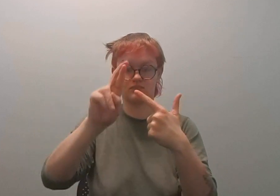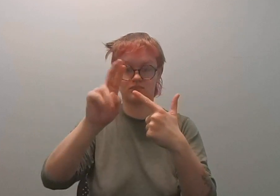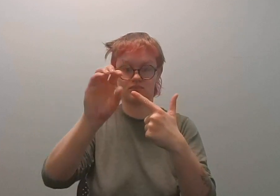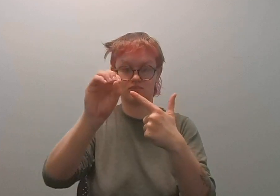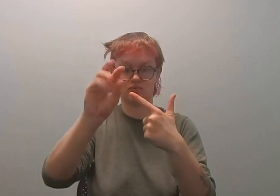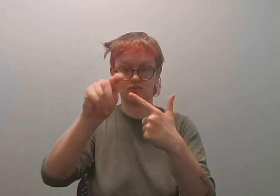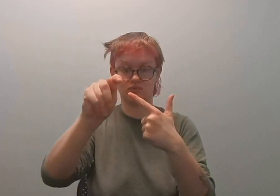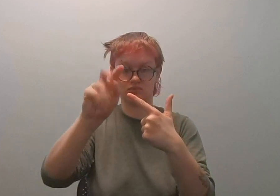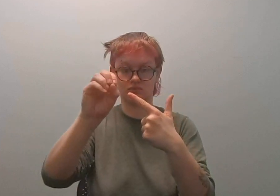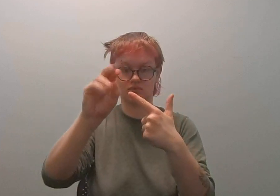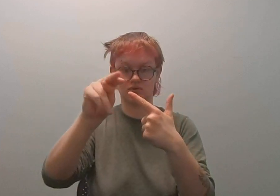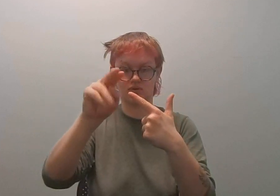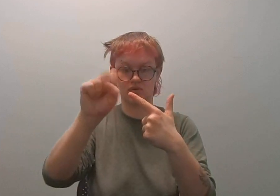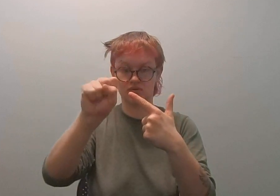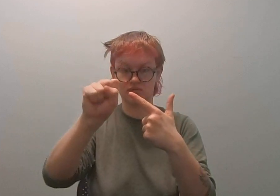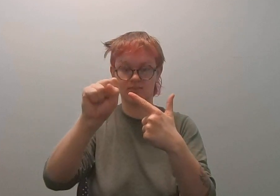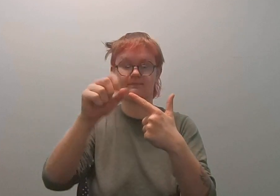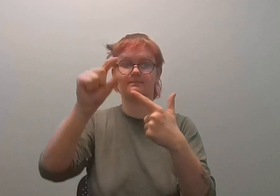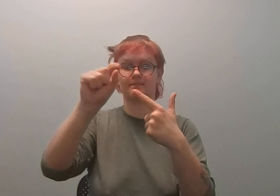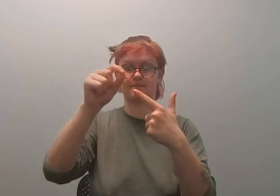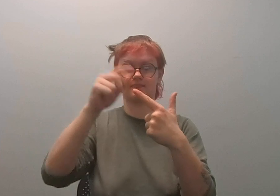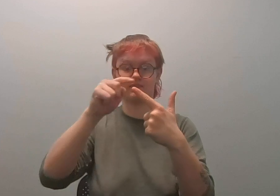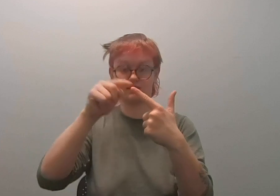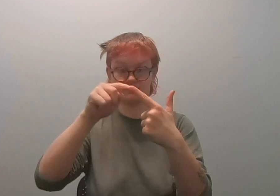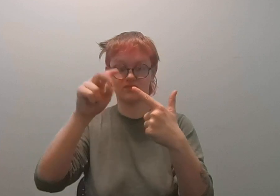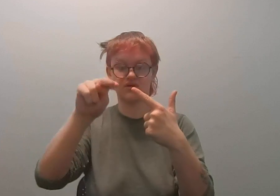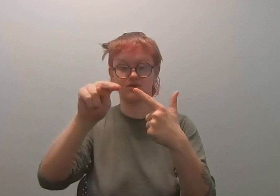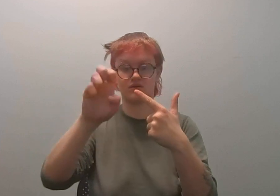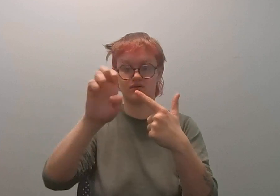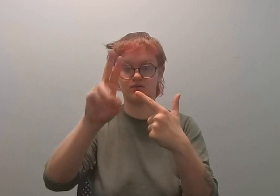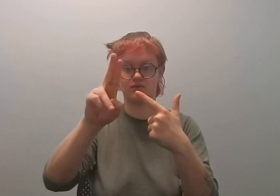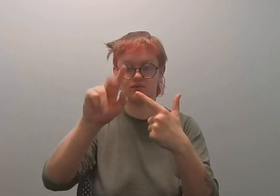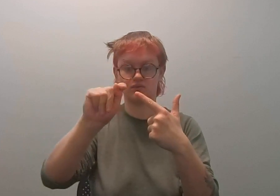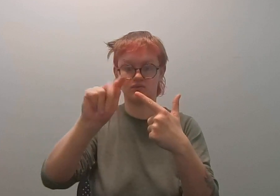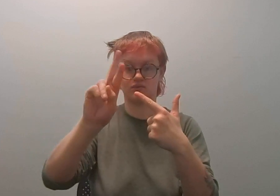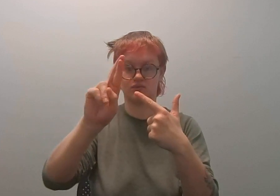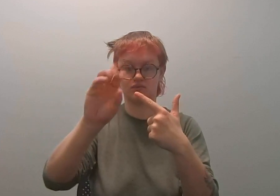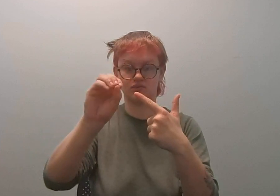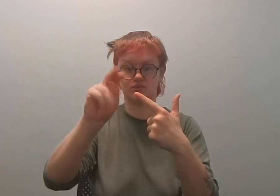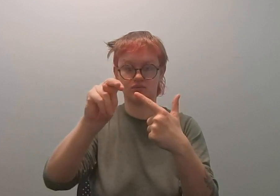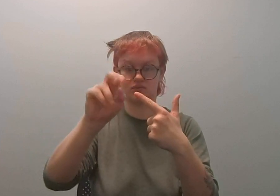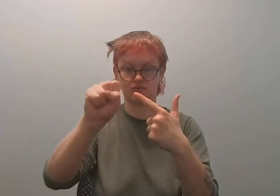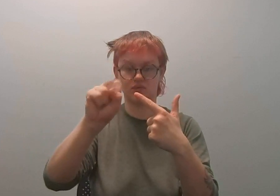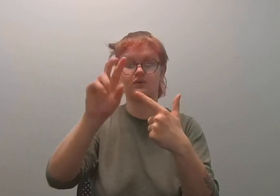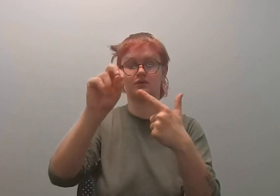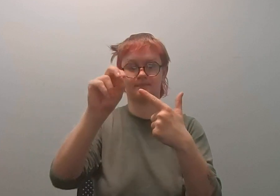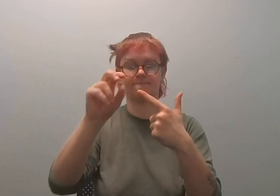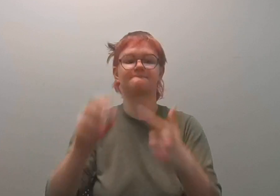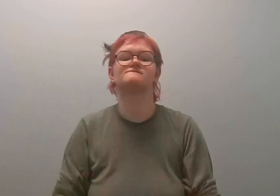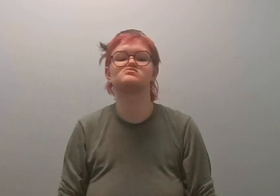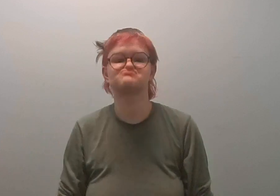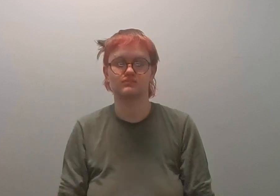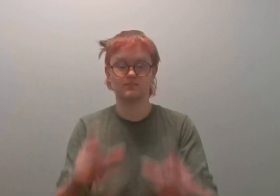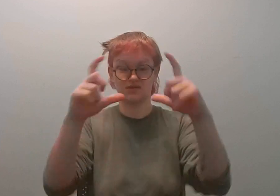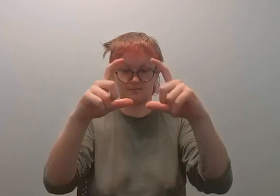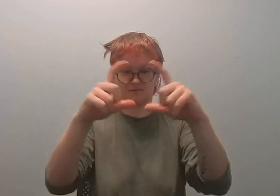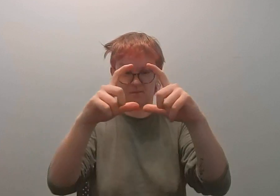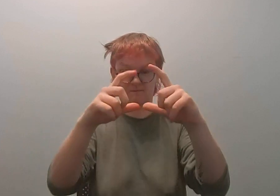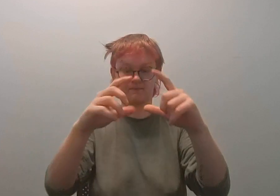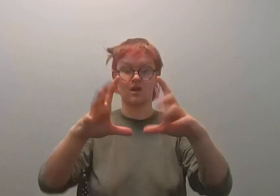times larger than its nucleus. So the electron cloud actually makes up most of the atom's volume.